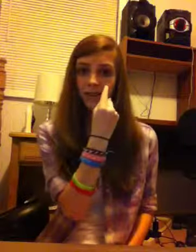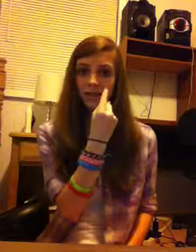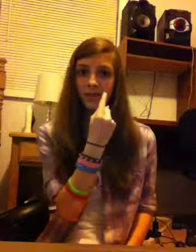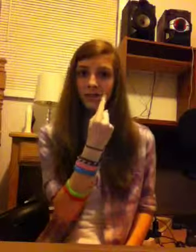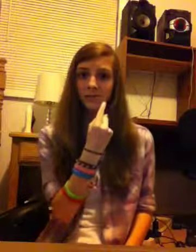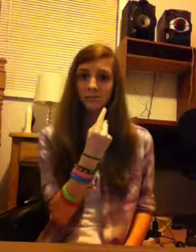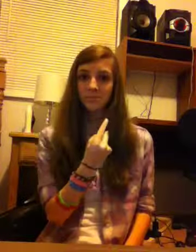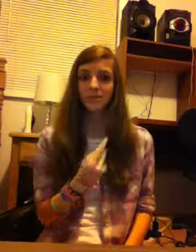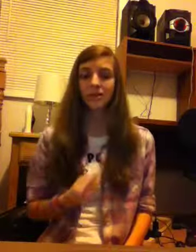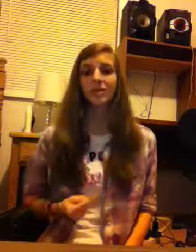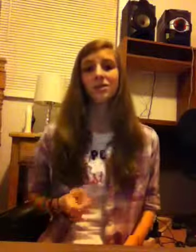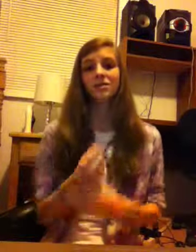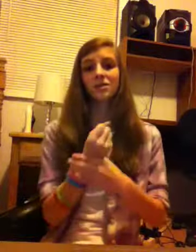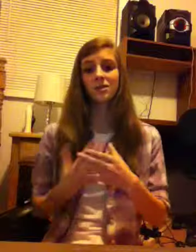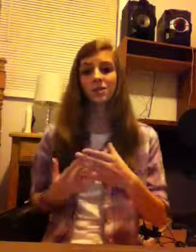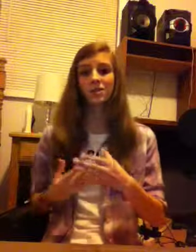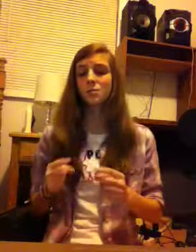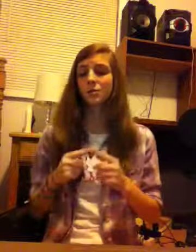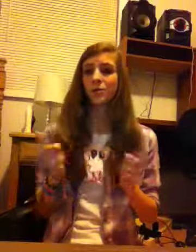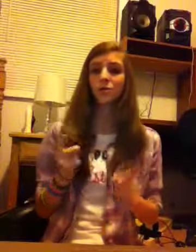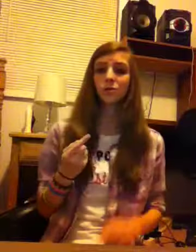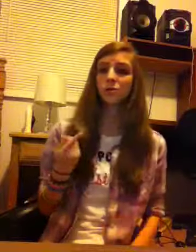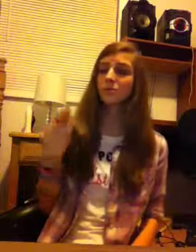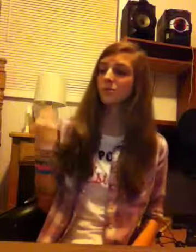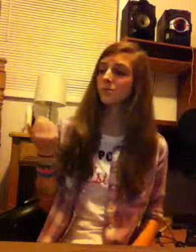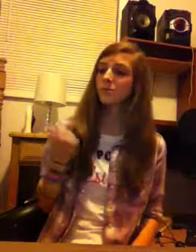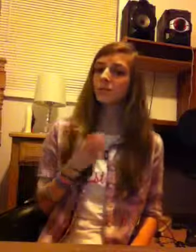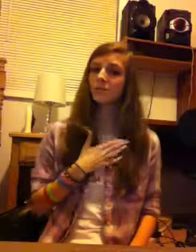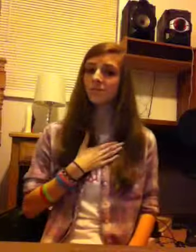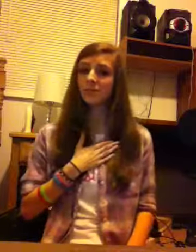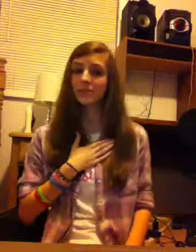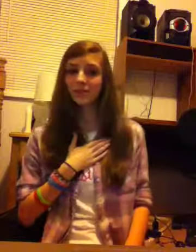That's been gone That's we used to be mine